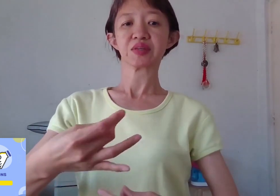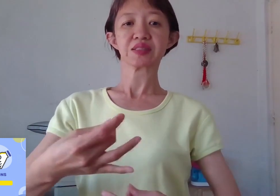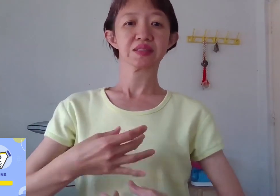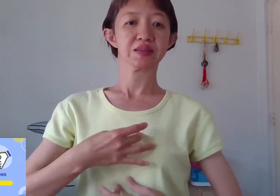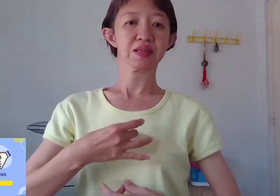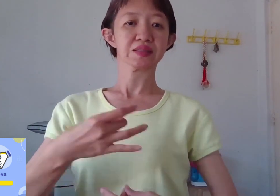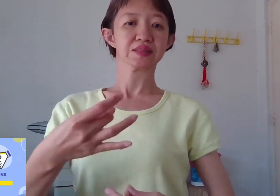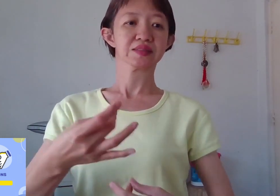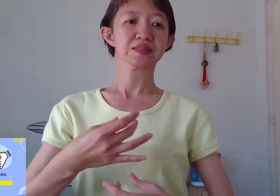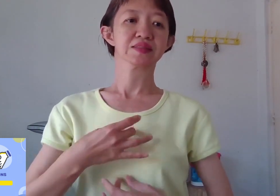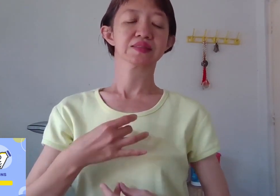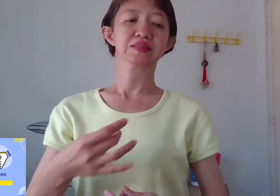Interesting, right?